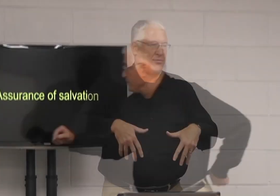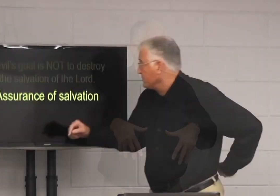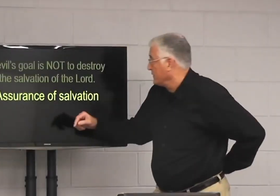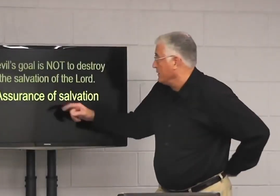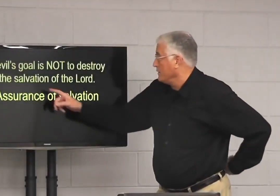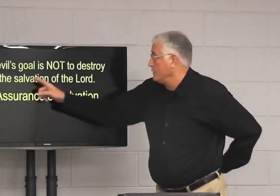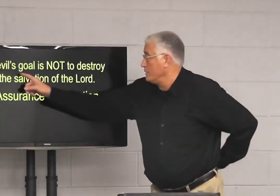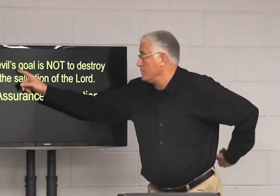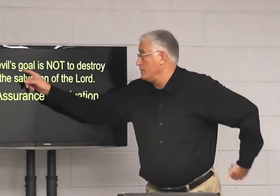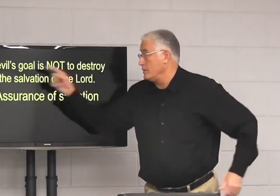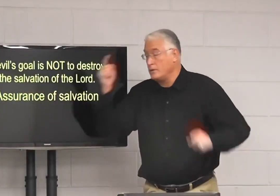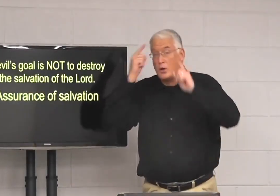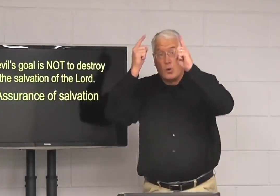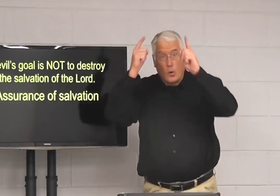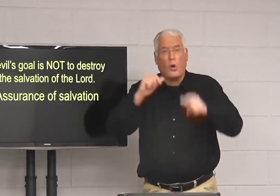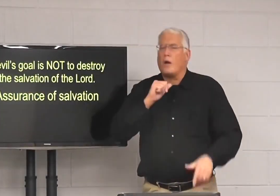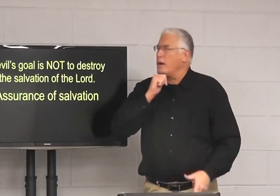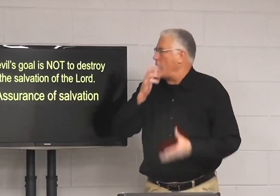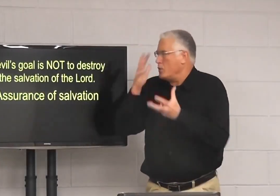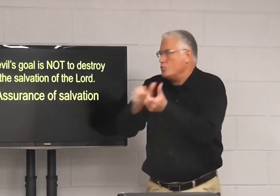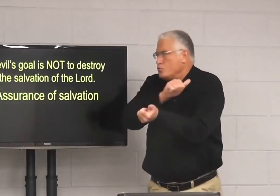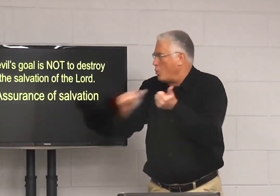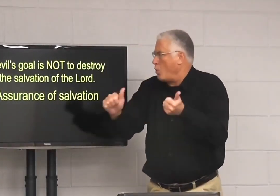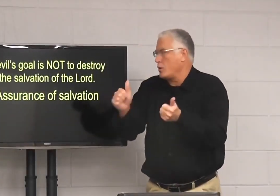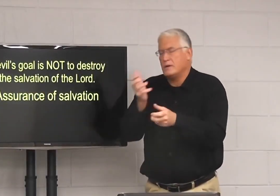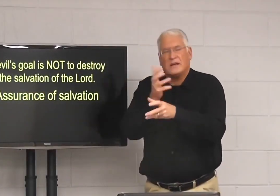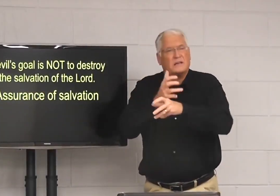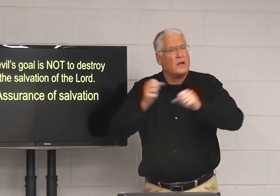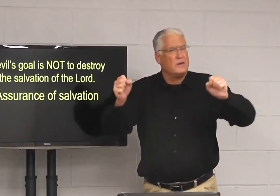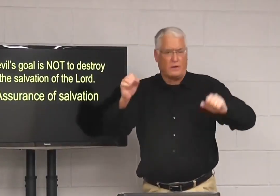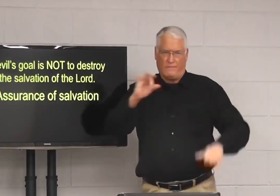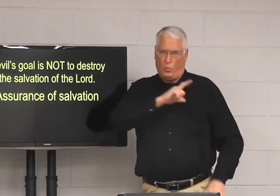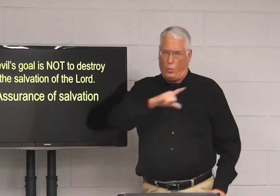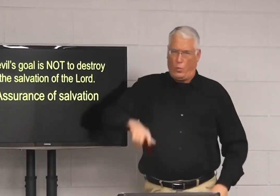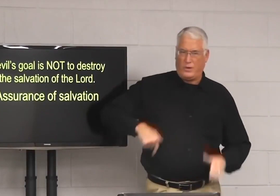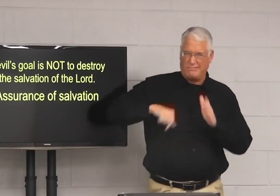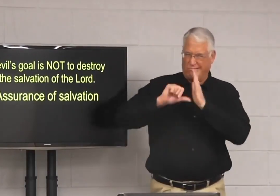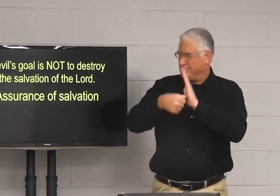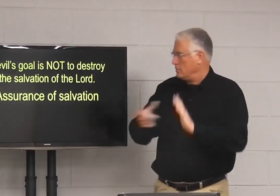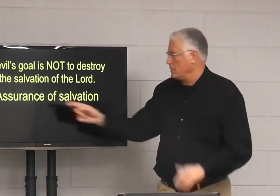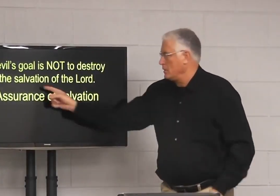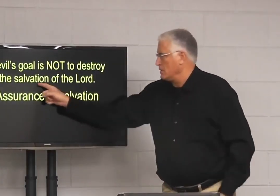resurrection. But the goal of the devil is not to destroy the salvation of the Lord.